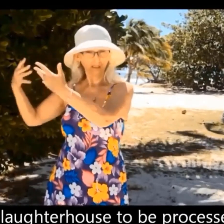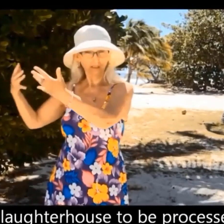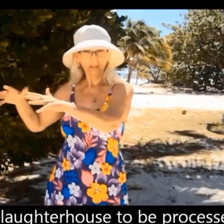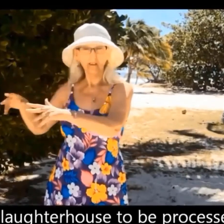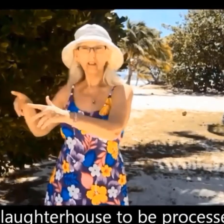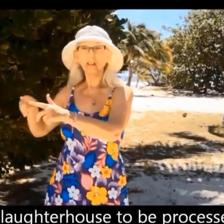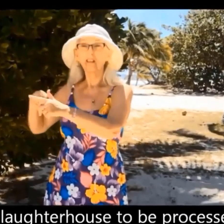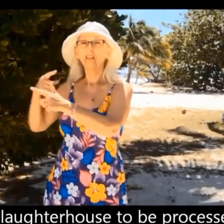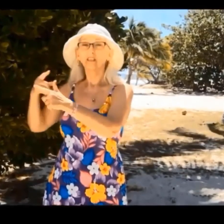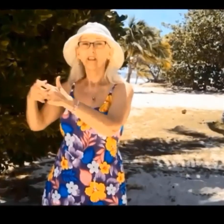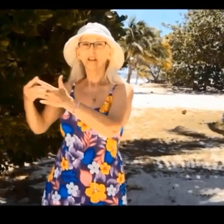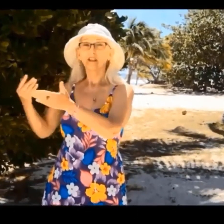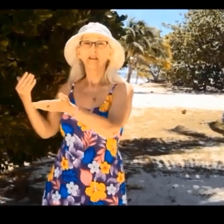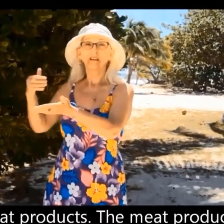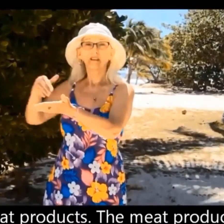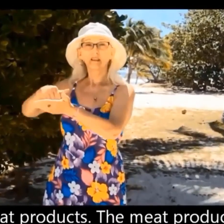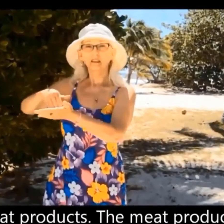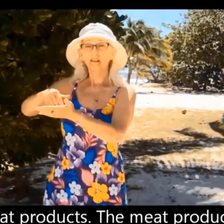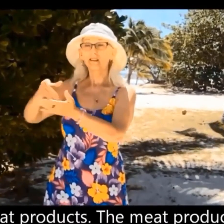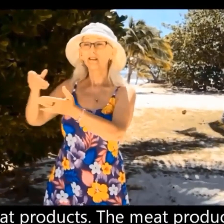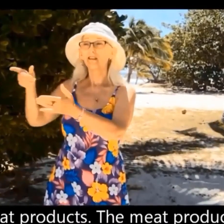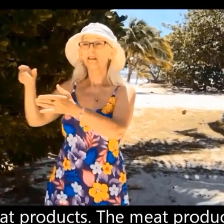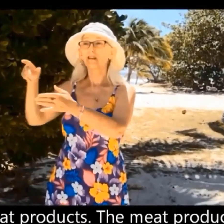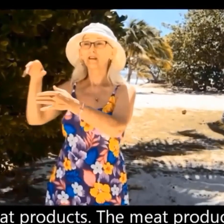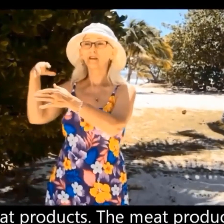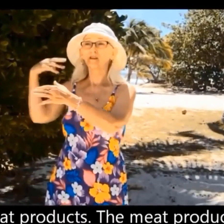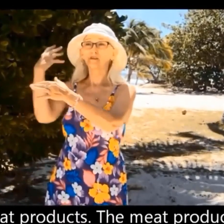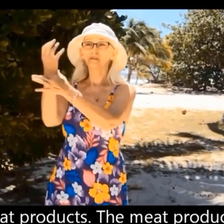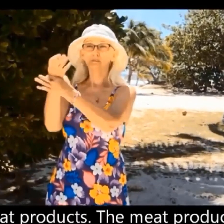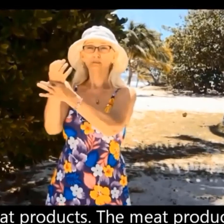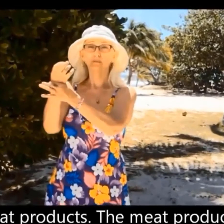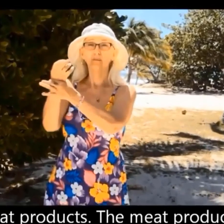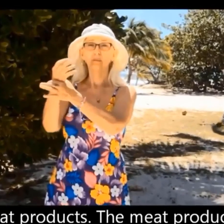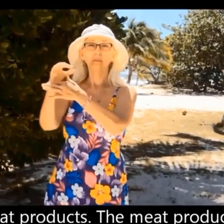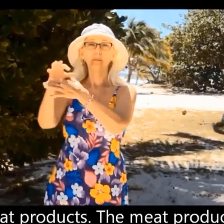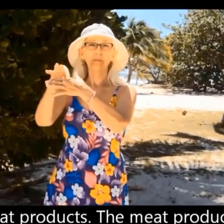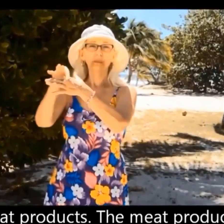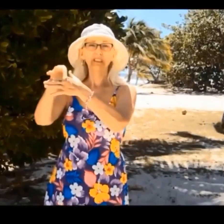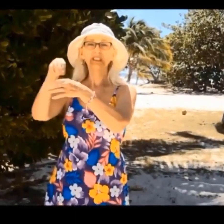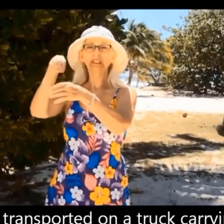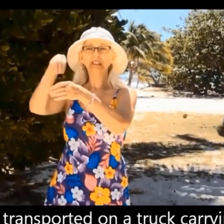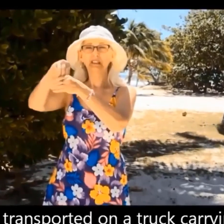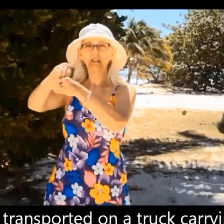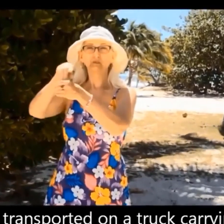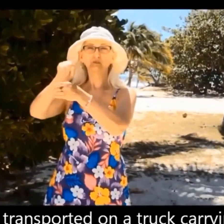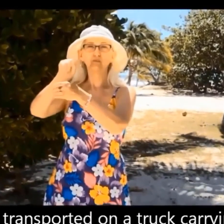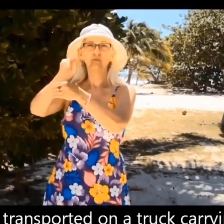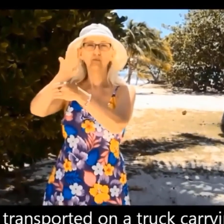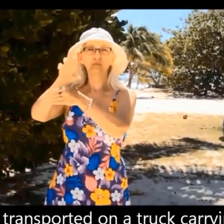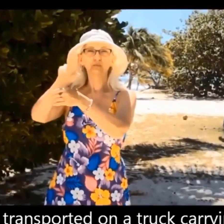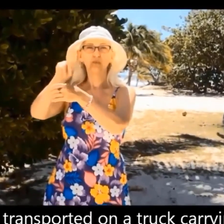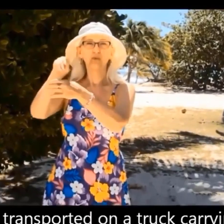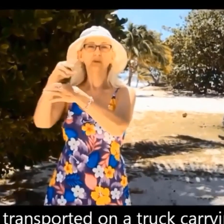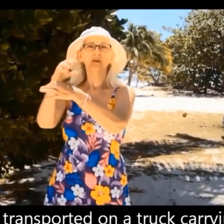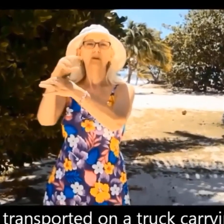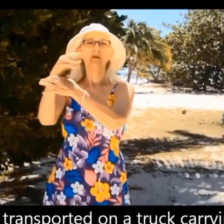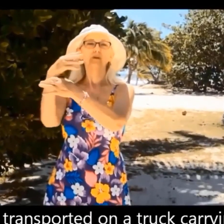be processed into meat products. The meat products are then transported on a